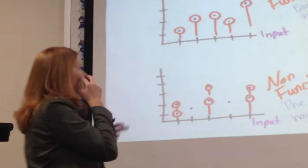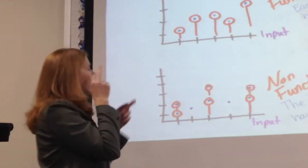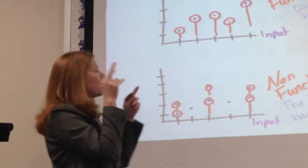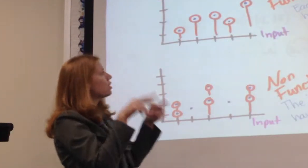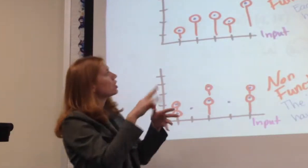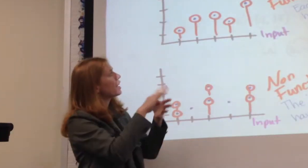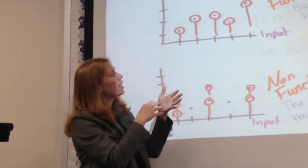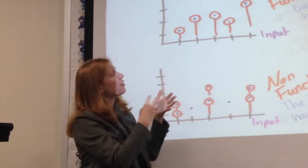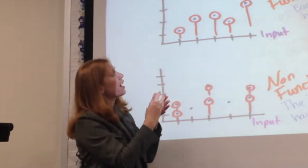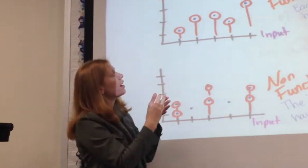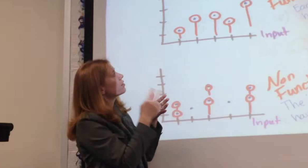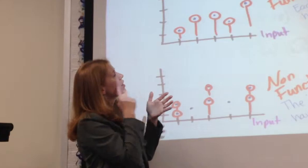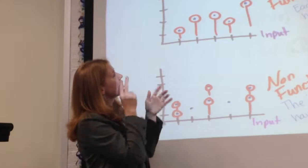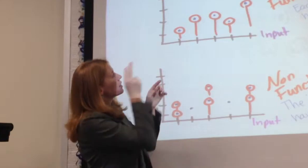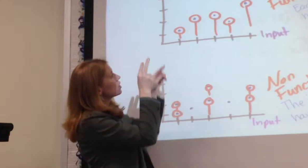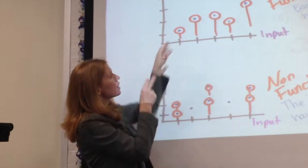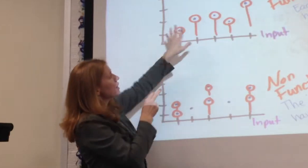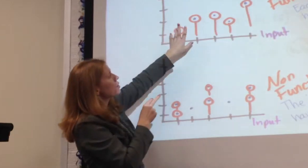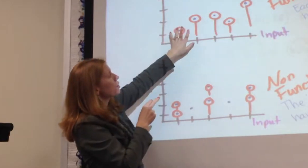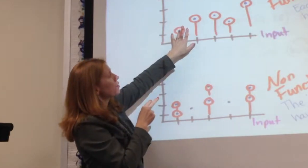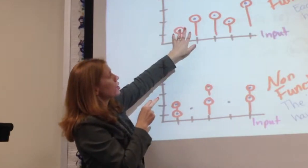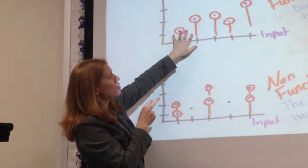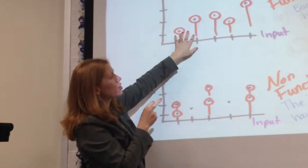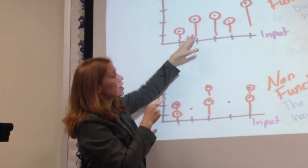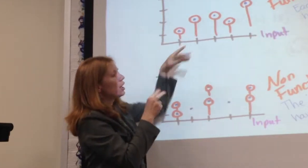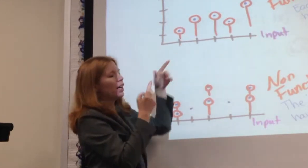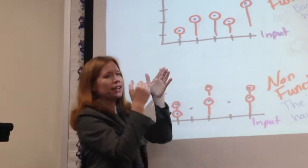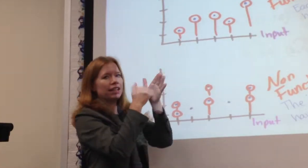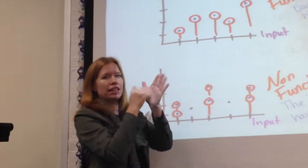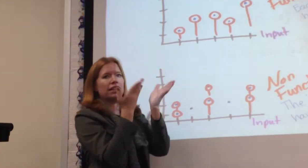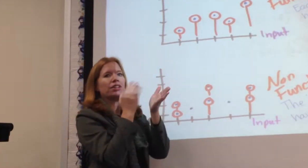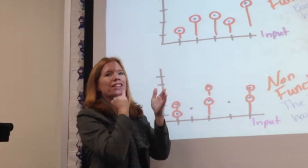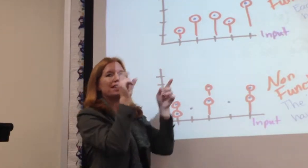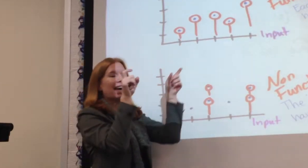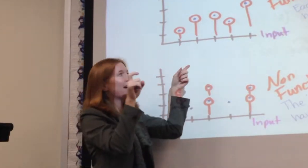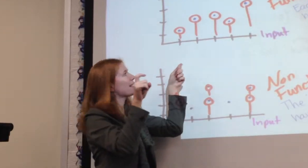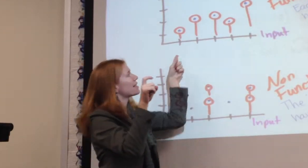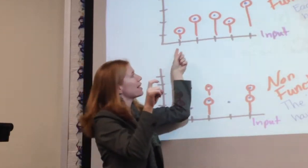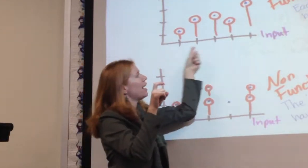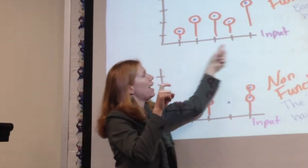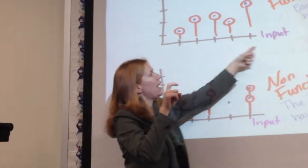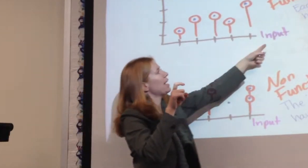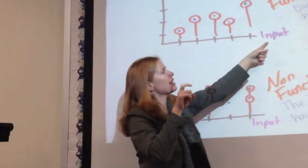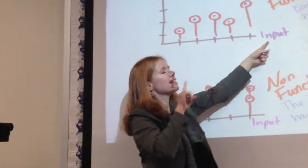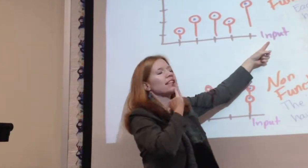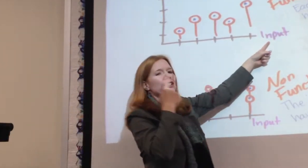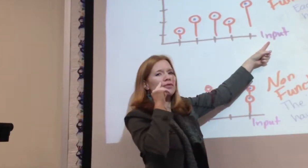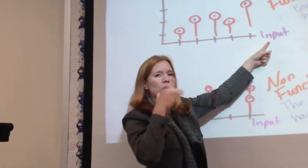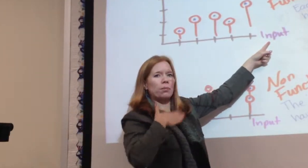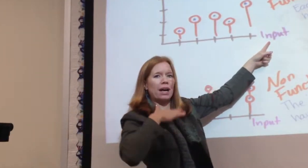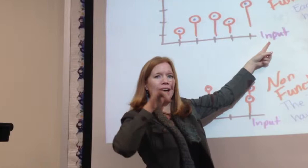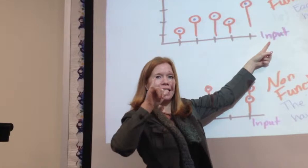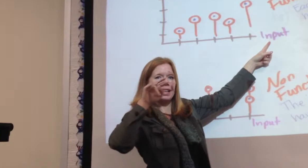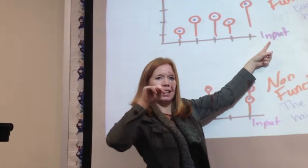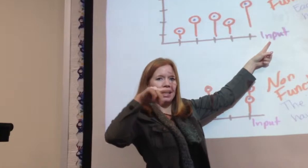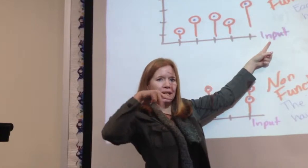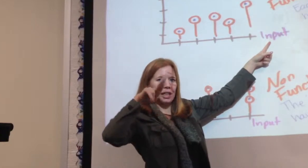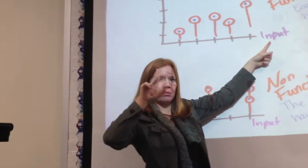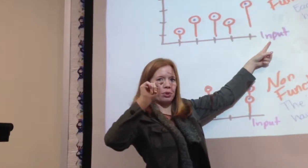If I look at a graph, let's look at this one first. Again, here is X. X is for my